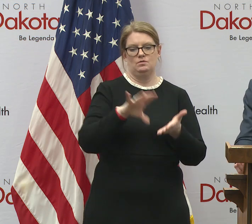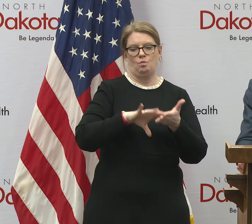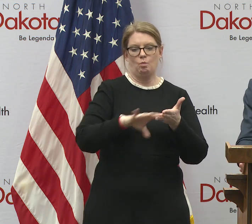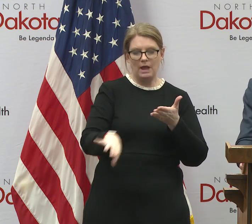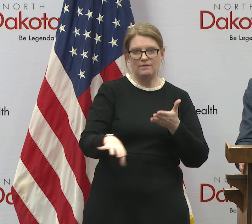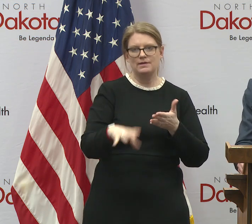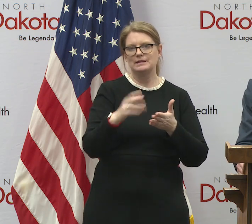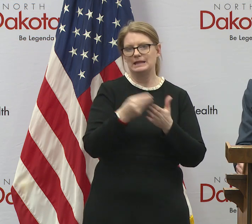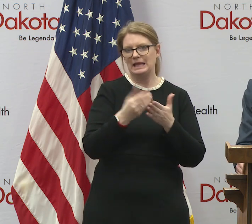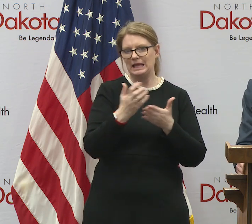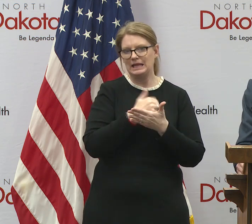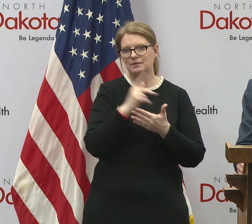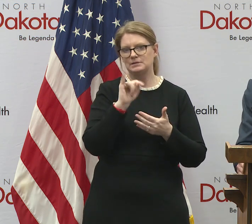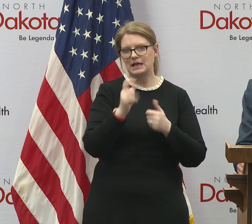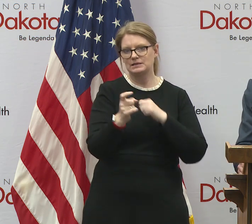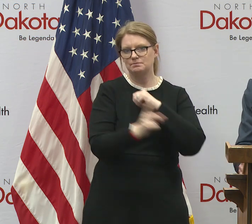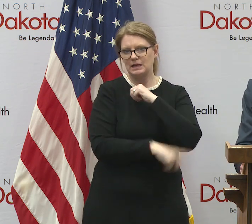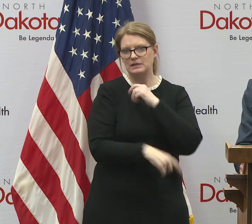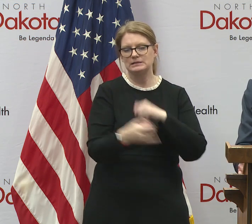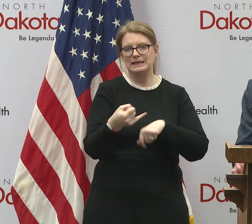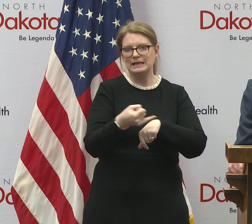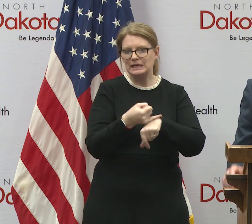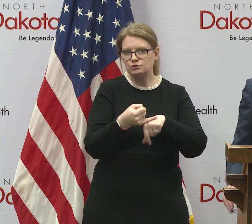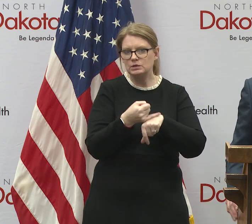penalty and interest, which again gives